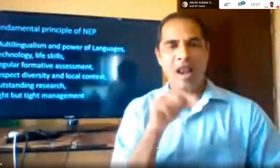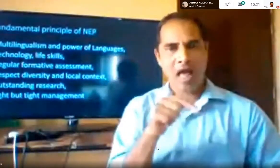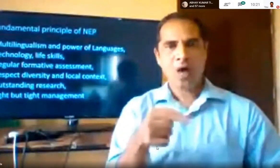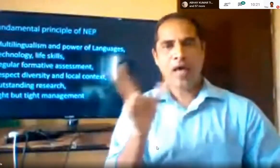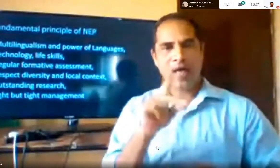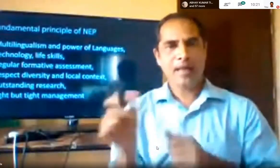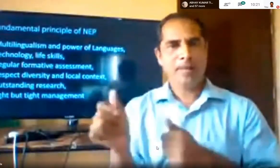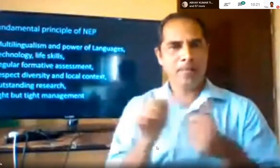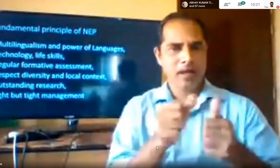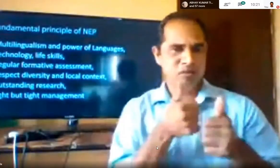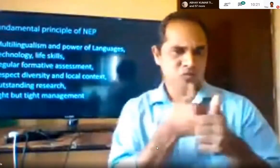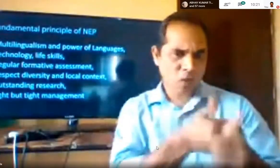important.